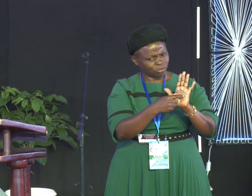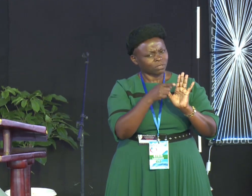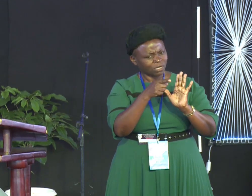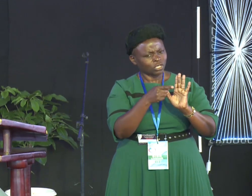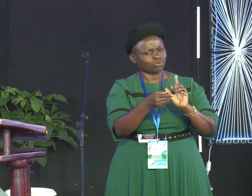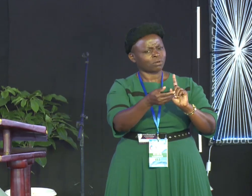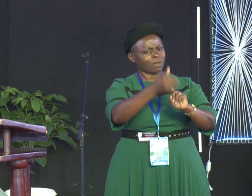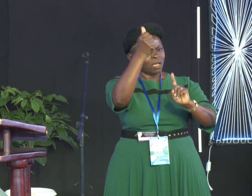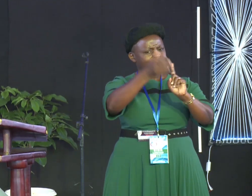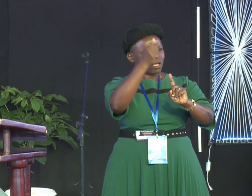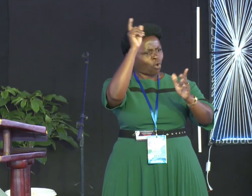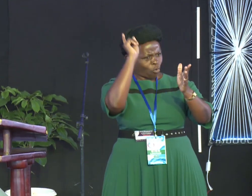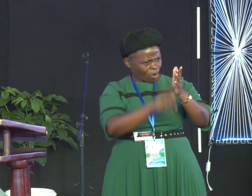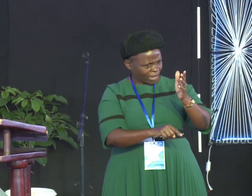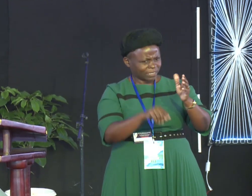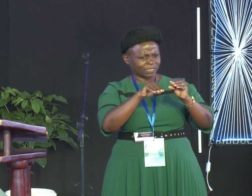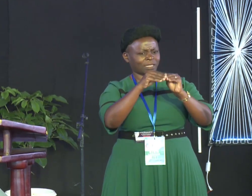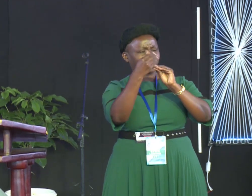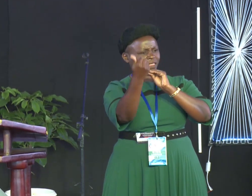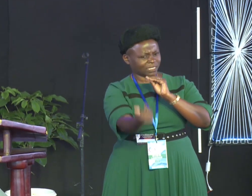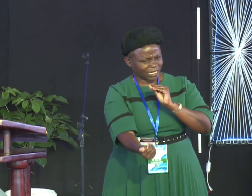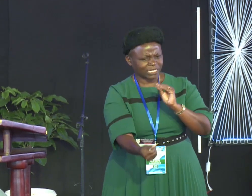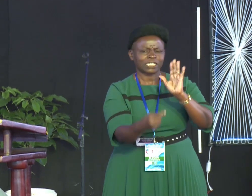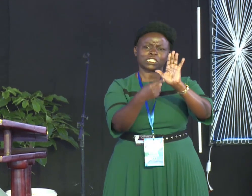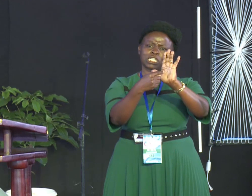And he shows them what they benefit in the Son.